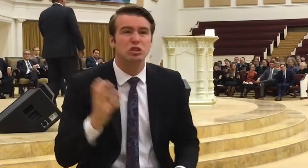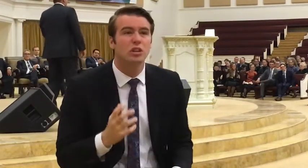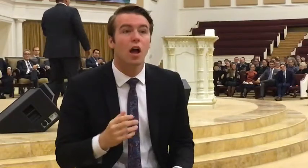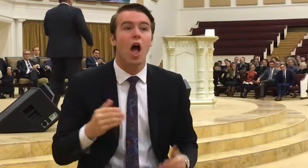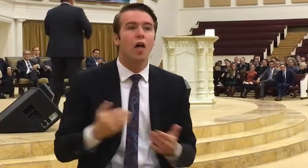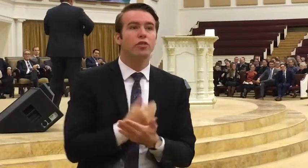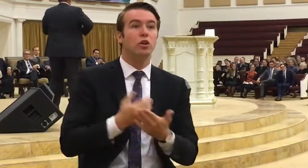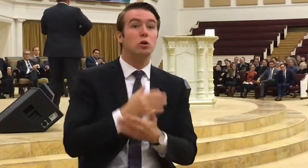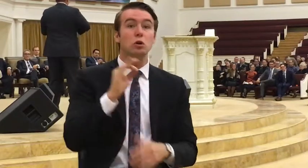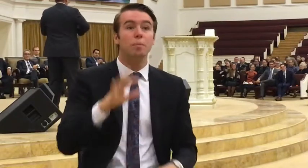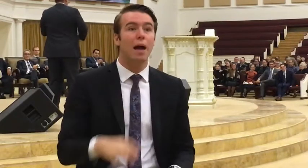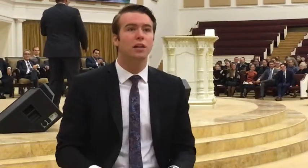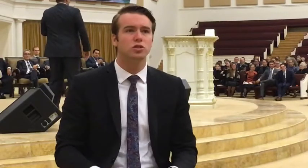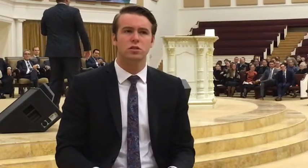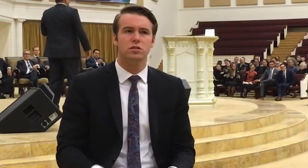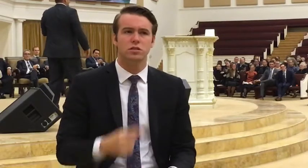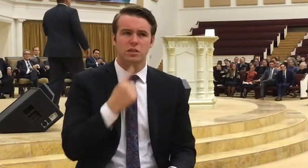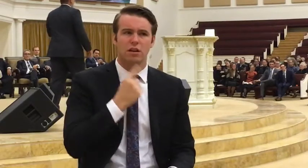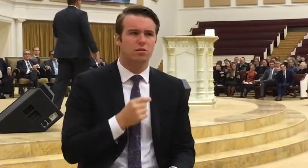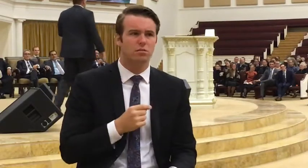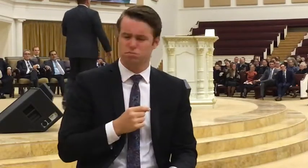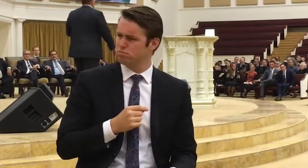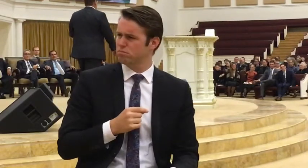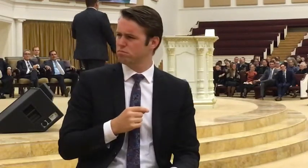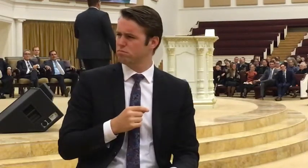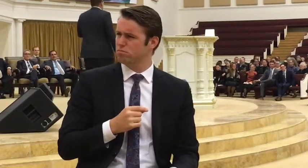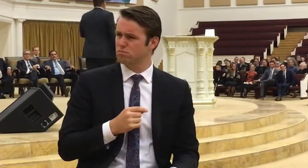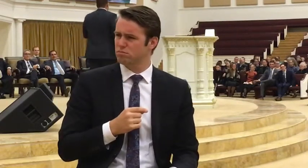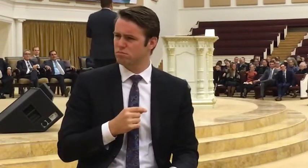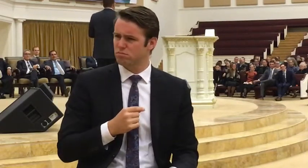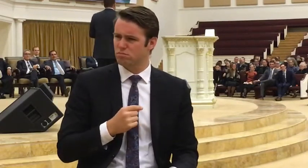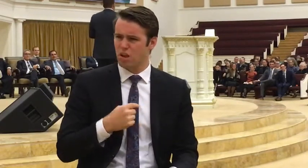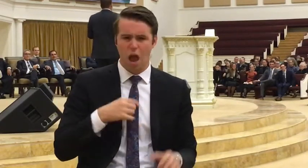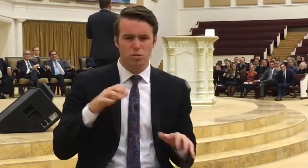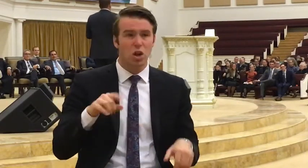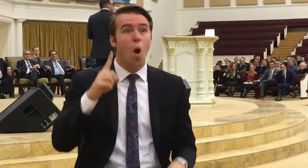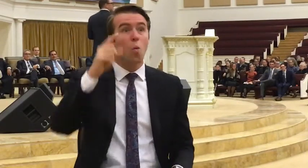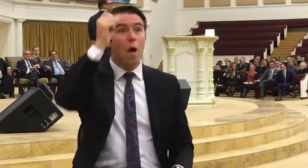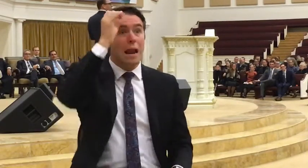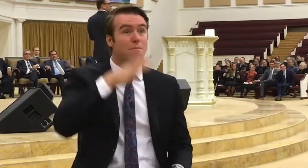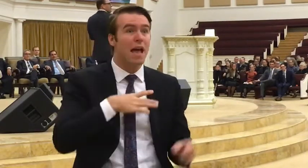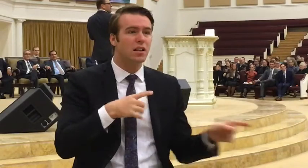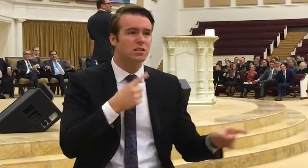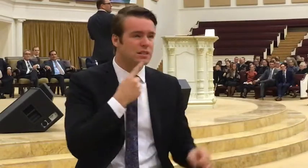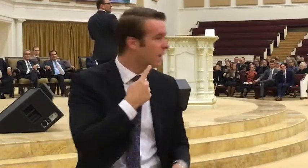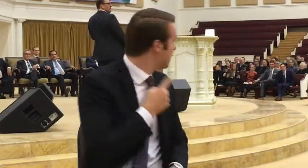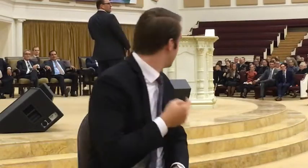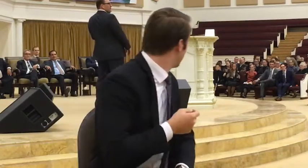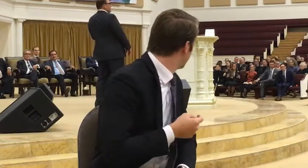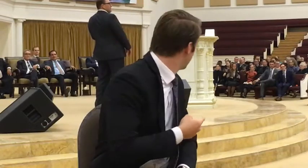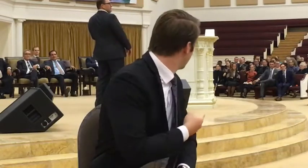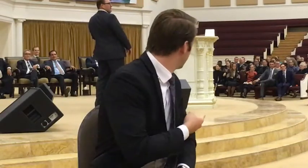new pastor said, he said, Myles, it blew my mind. He said, there was a guy that goes,